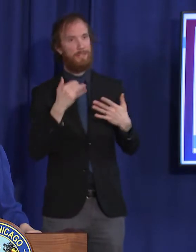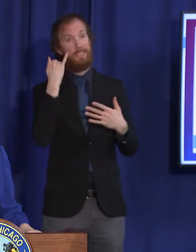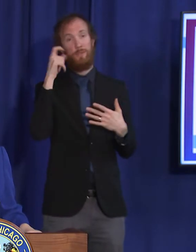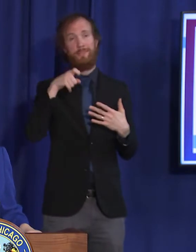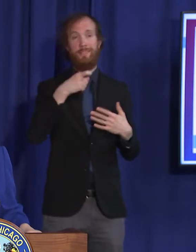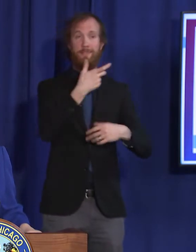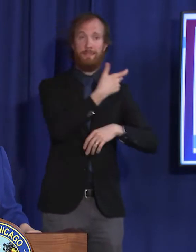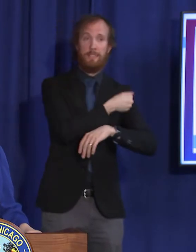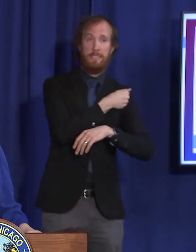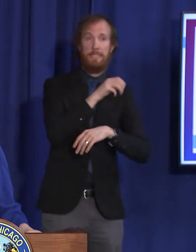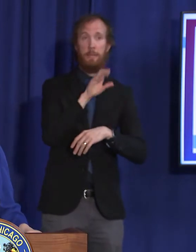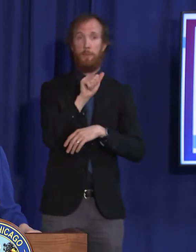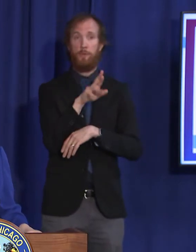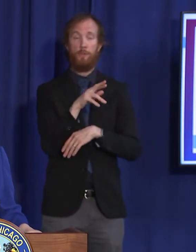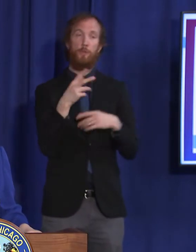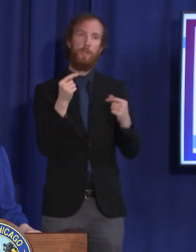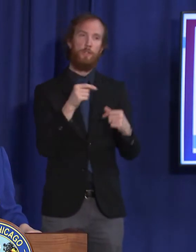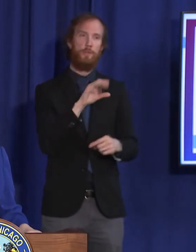other questions,